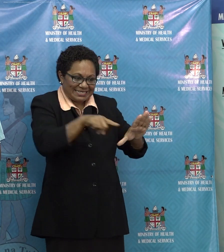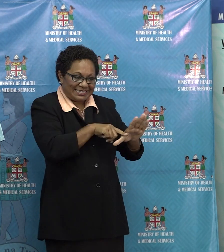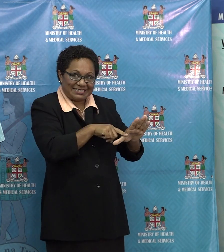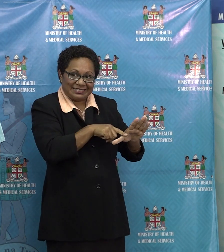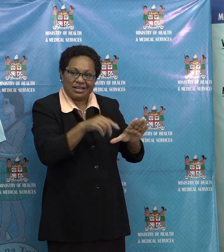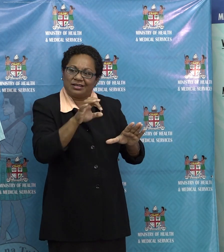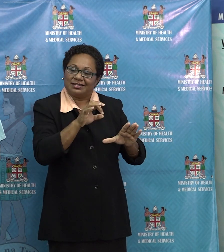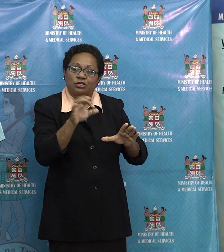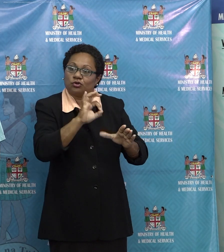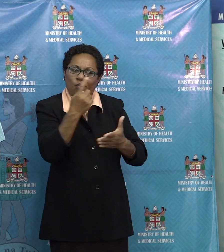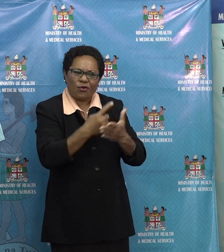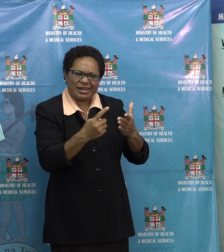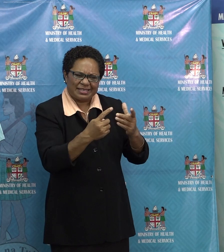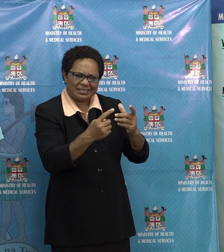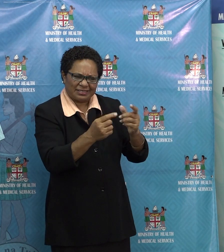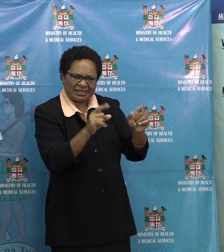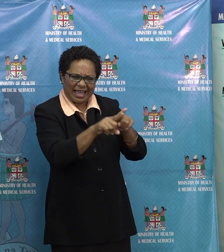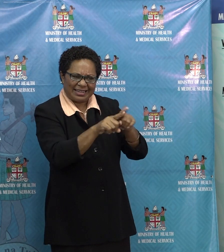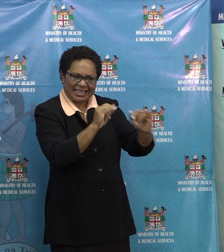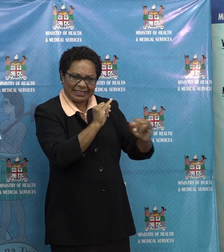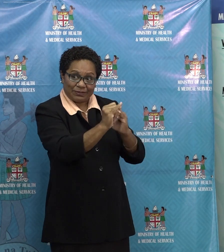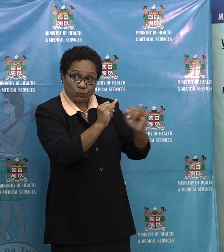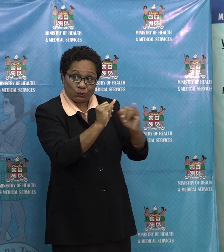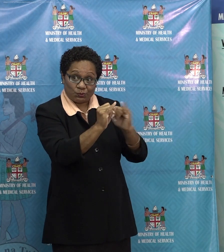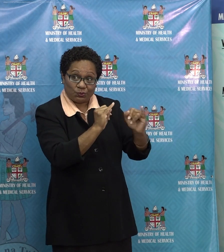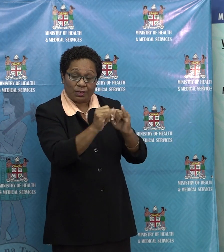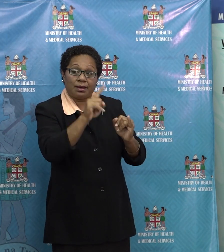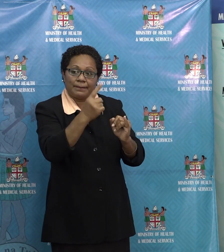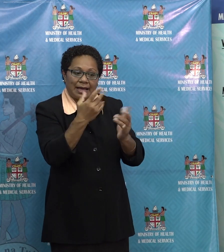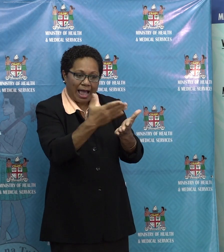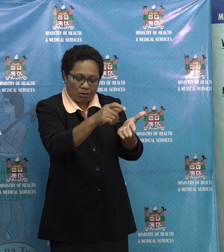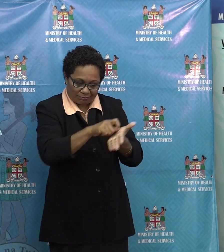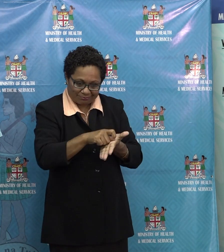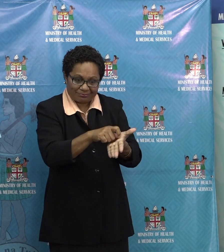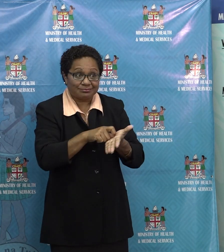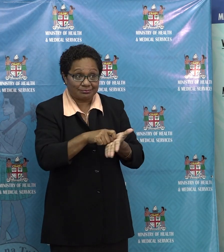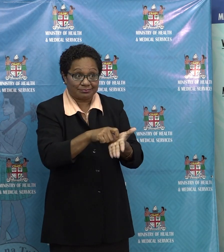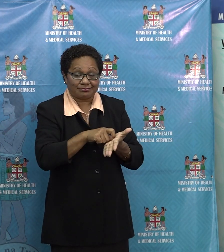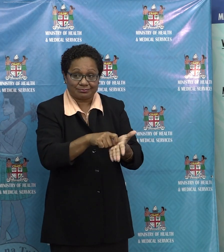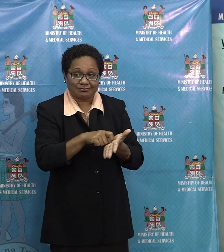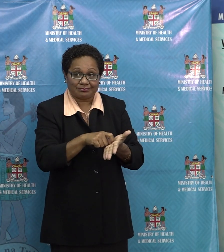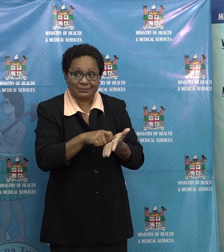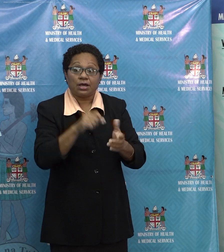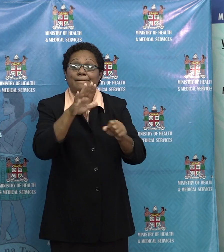to the person and take the temperature, but another big part is recording and making sure that we have